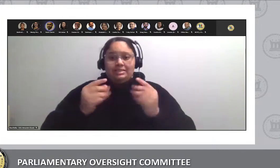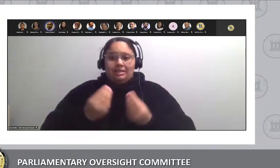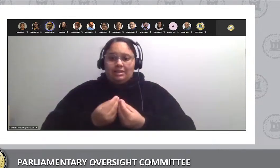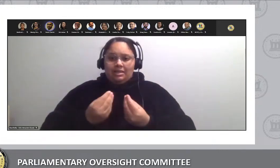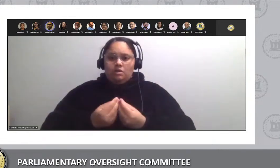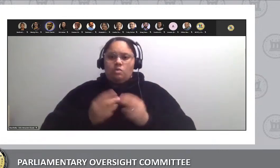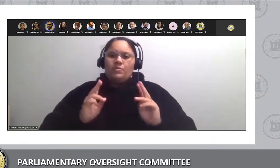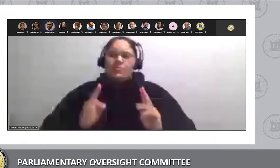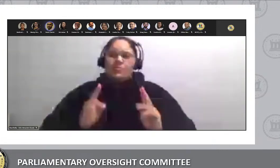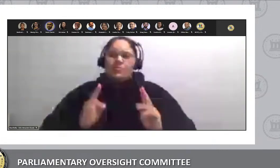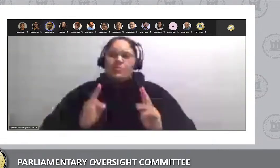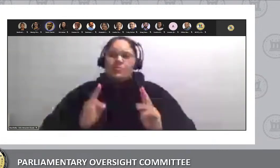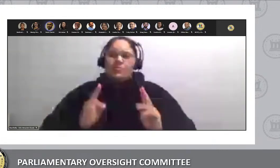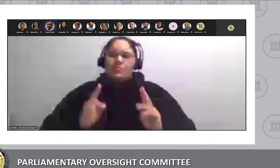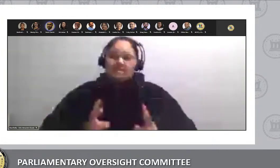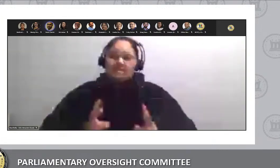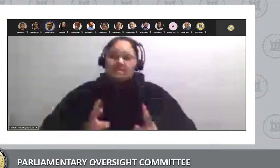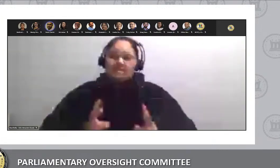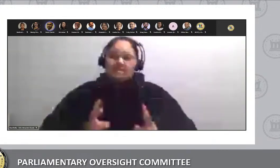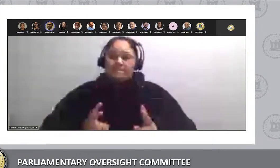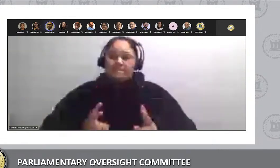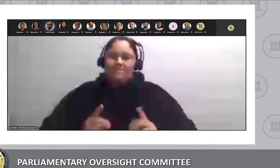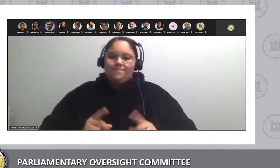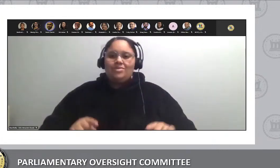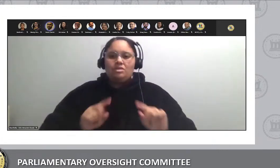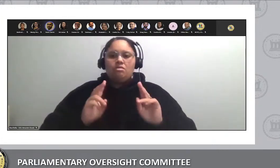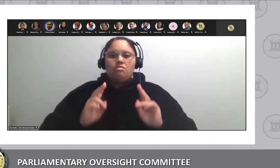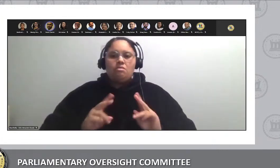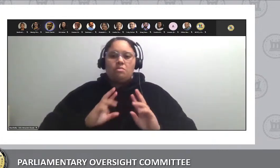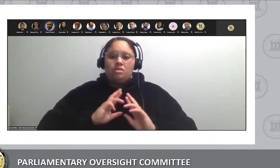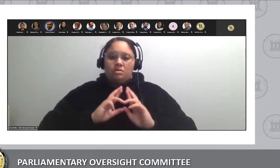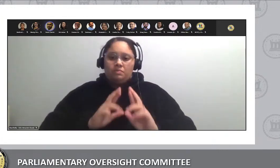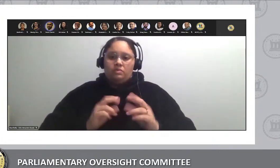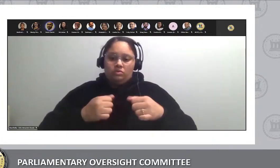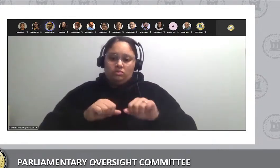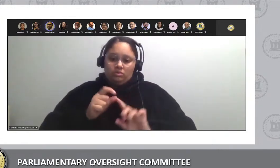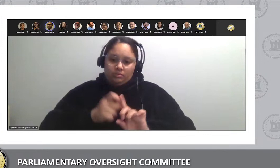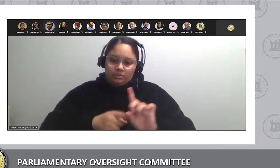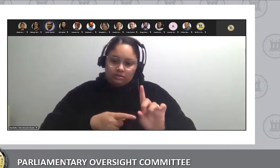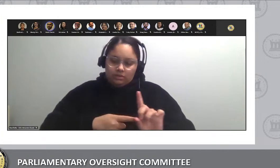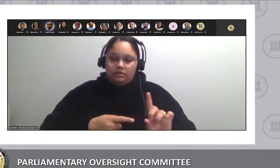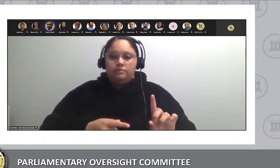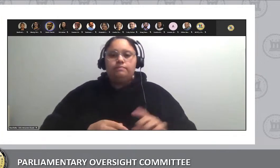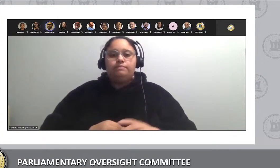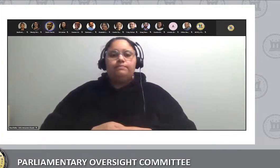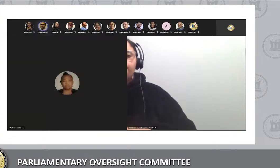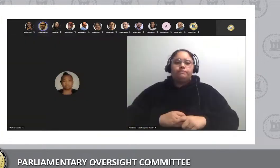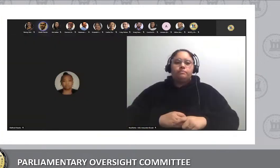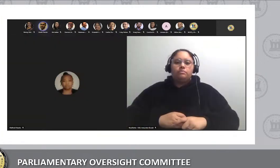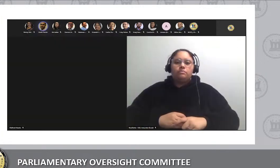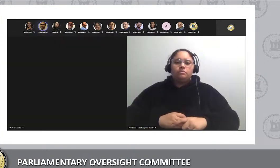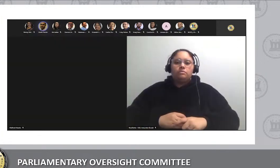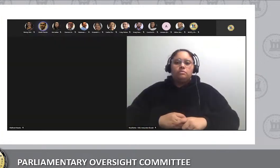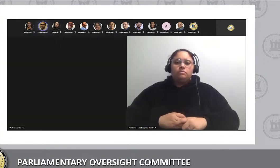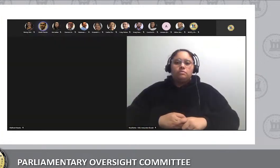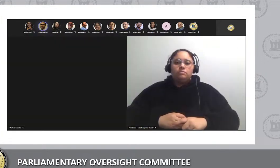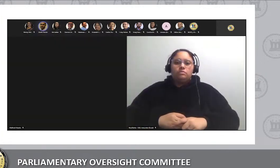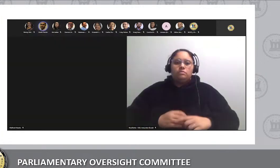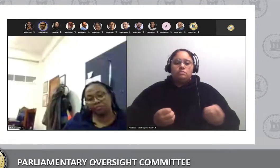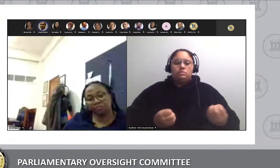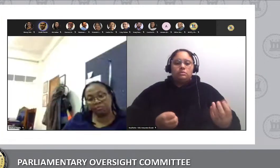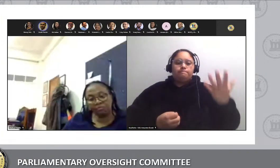our normal, this is just the normal report, Chairperson. I just want to call this one